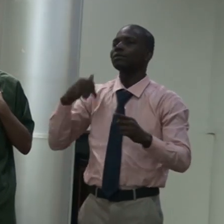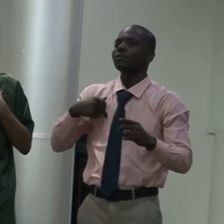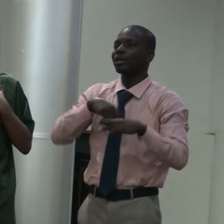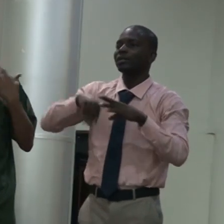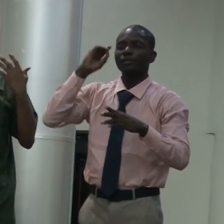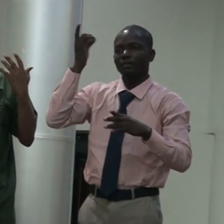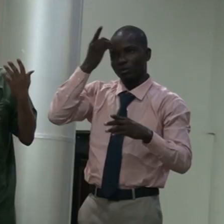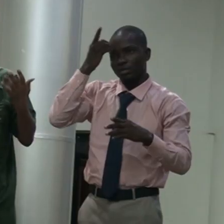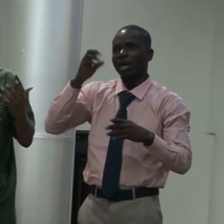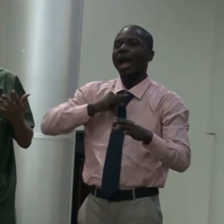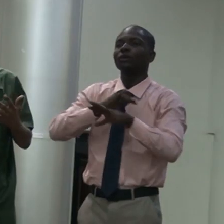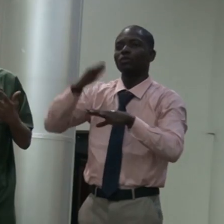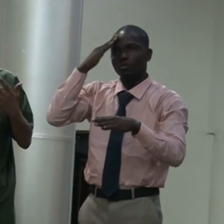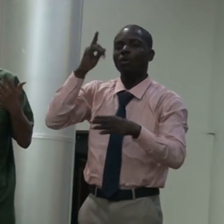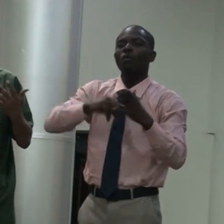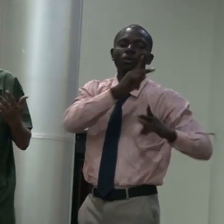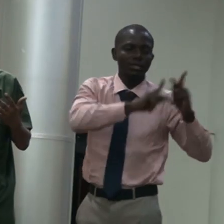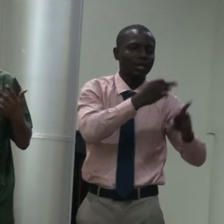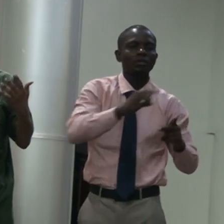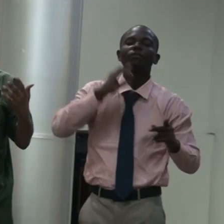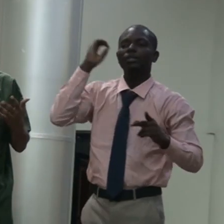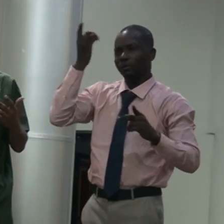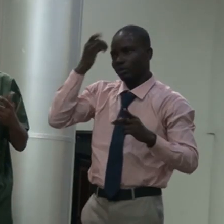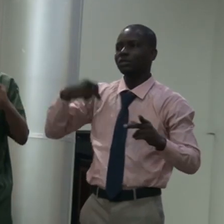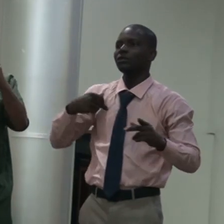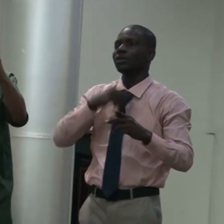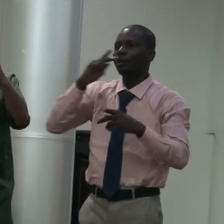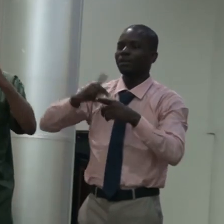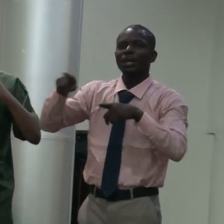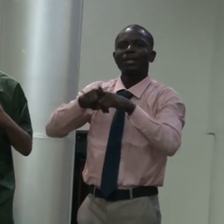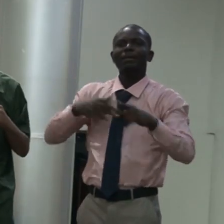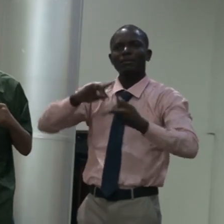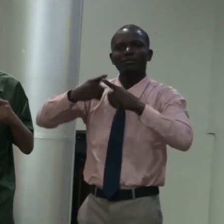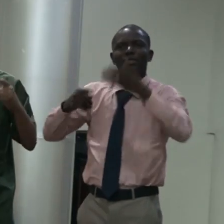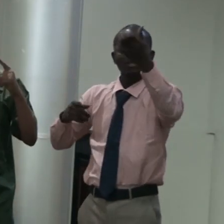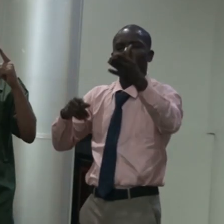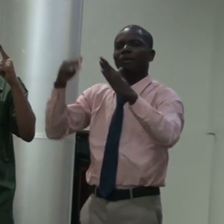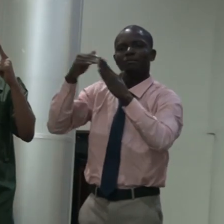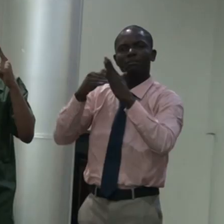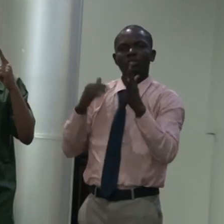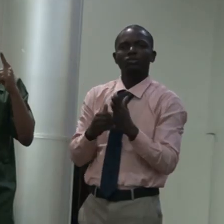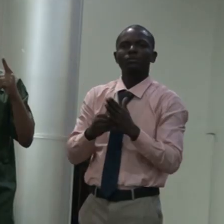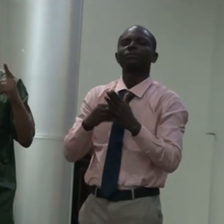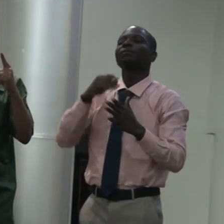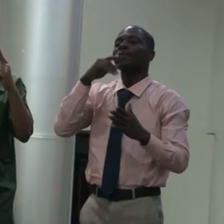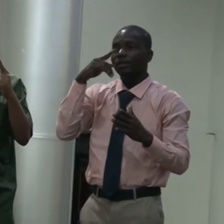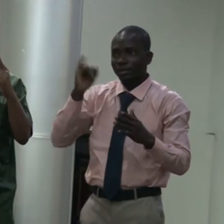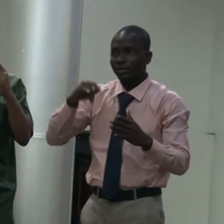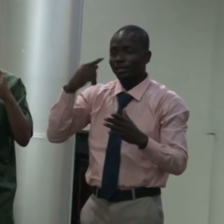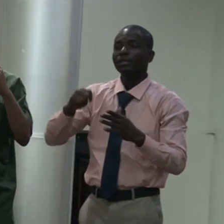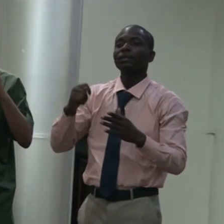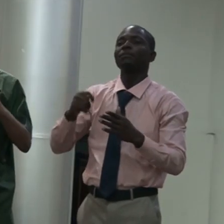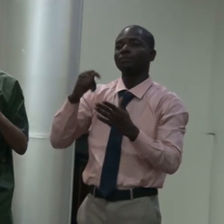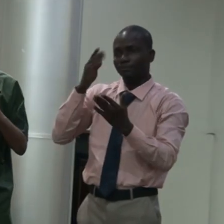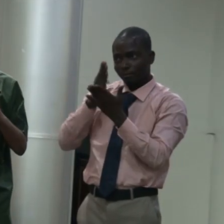a democracy, I don't know what kind of democracy we are talking about. Like my colleague did say, the supplementary